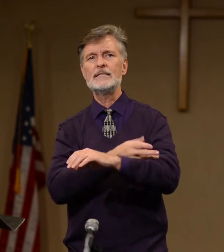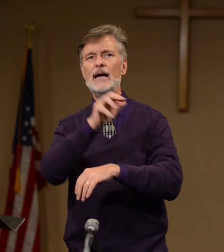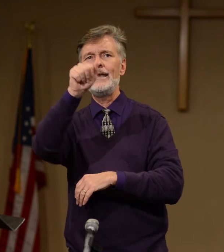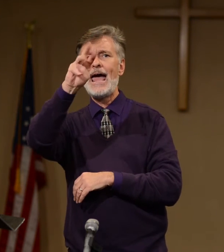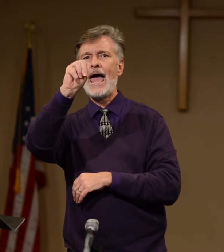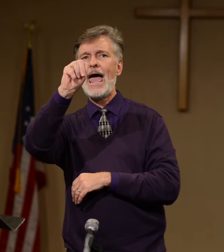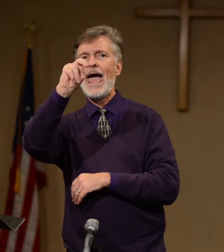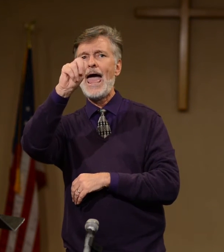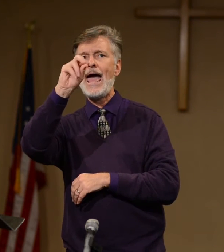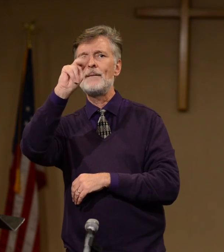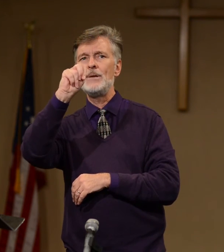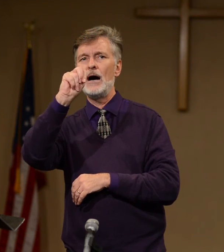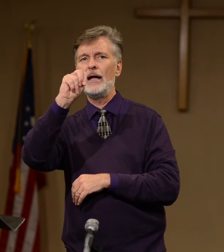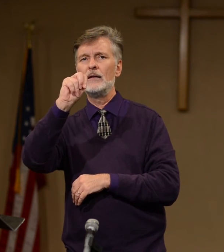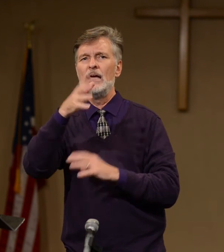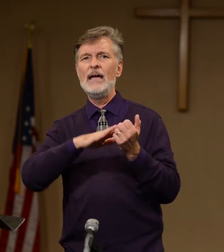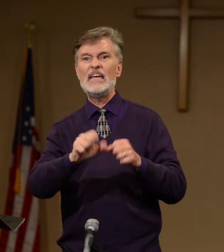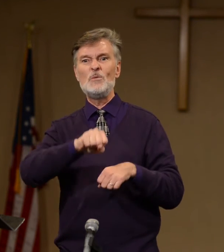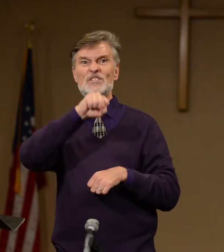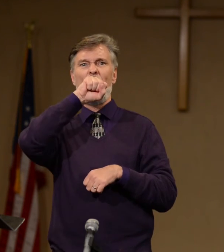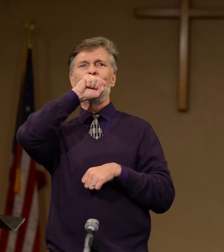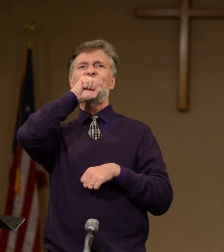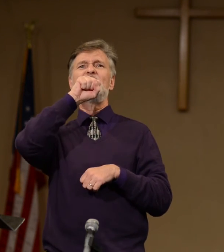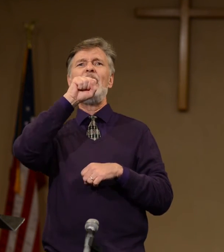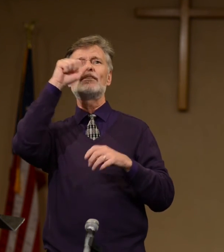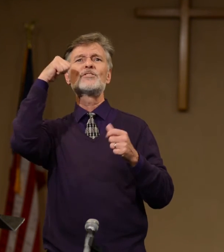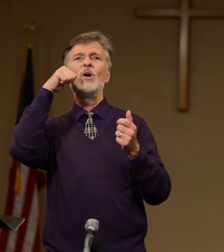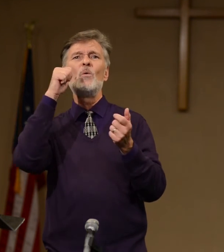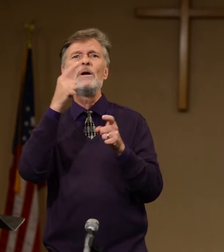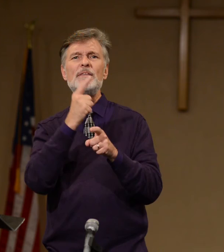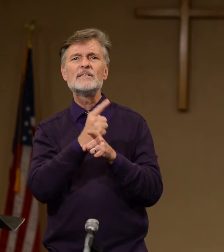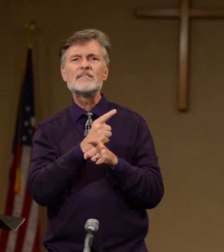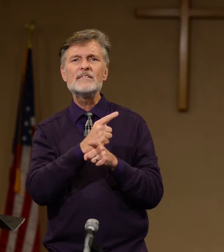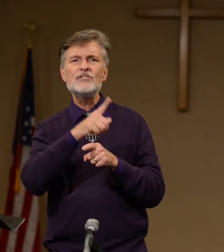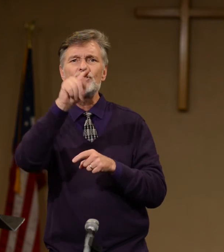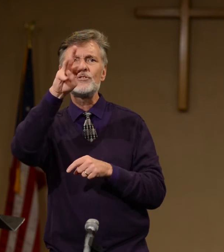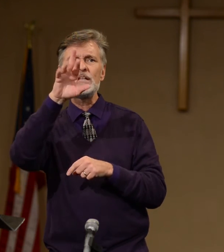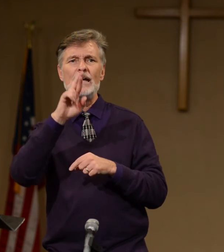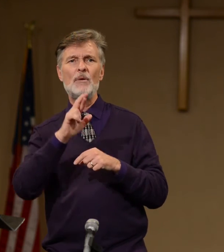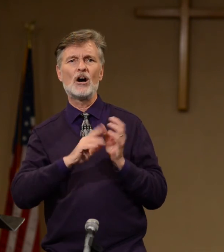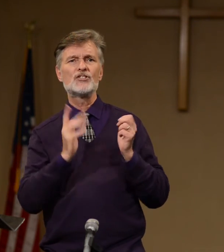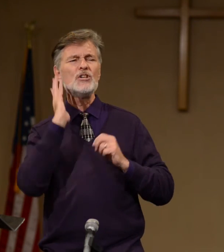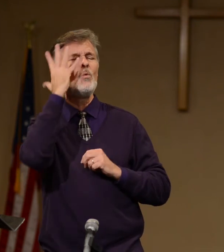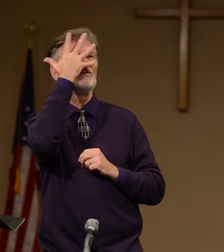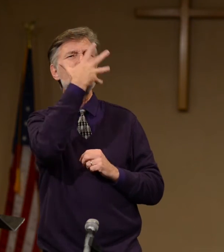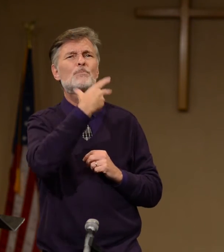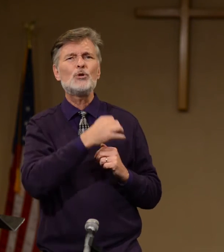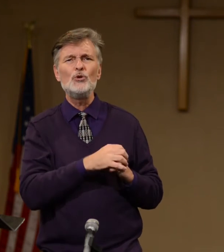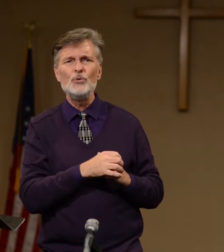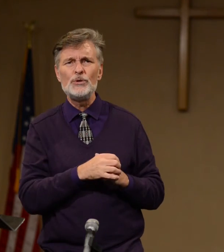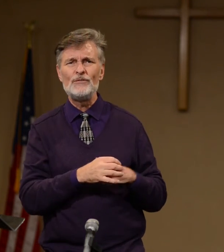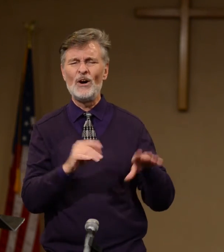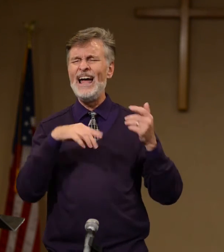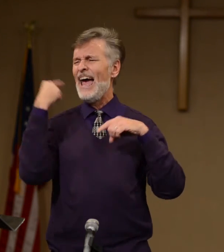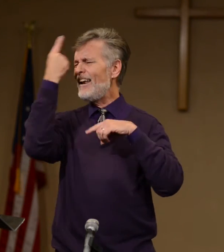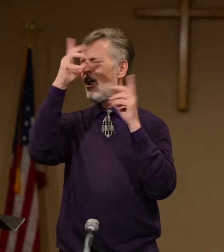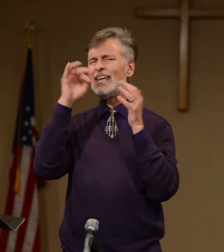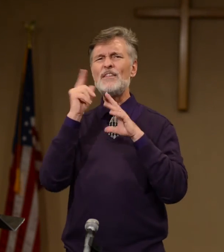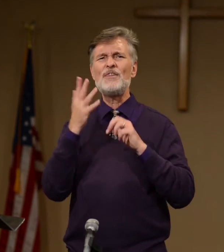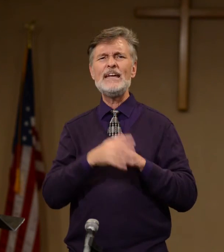son Amnon. He was obsessed with his sister Tamar. She was beautiful, and all he could think